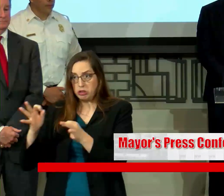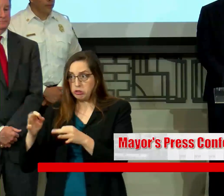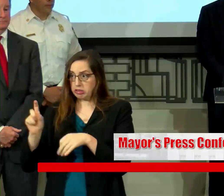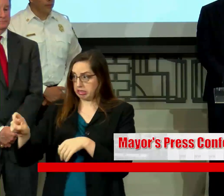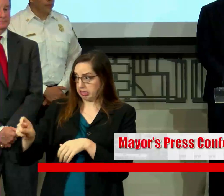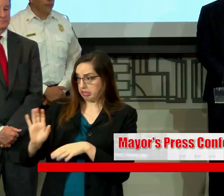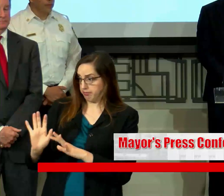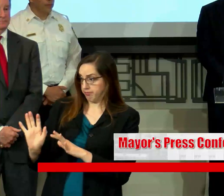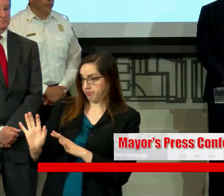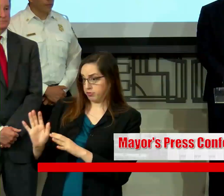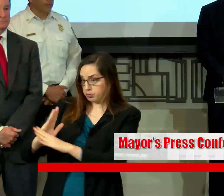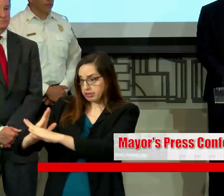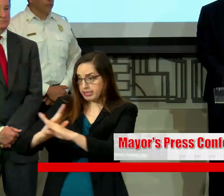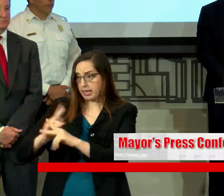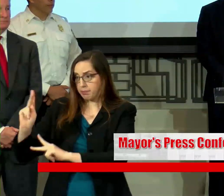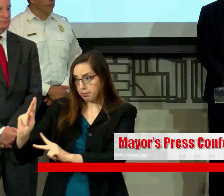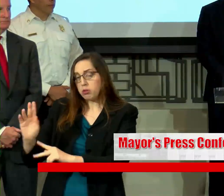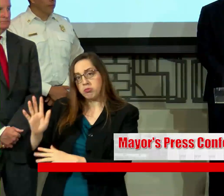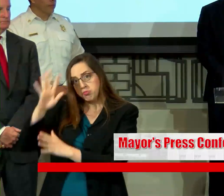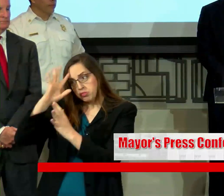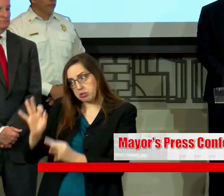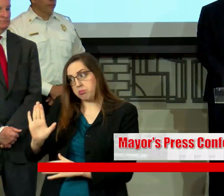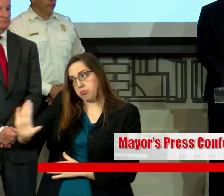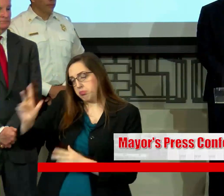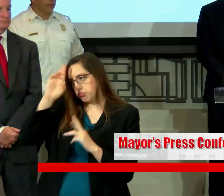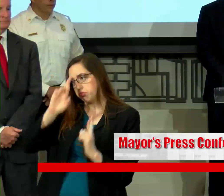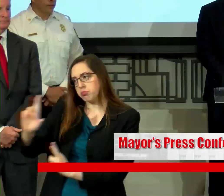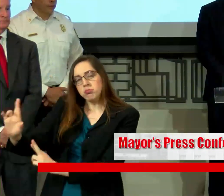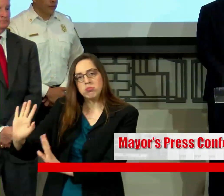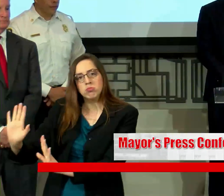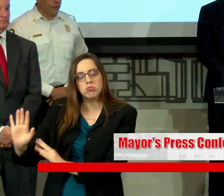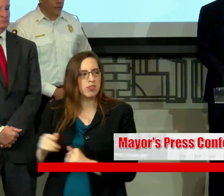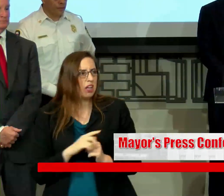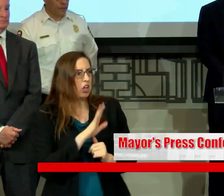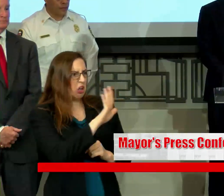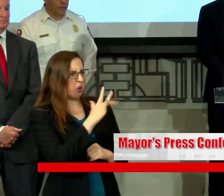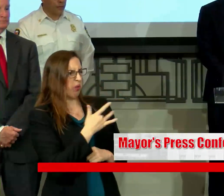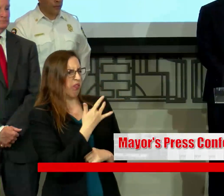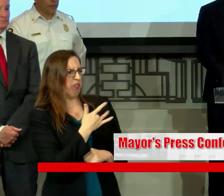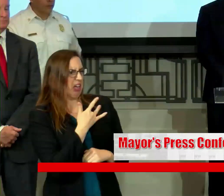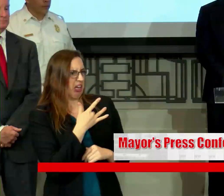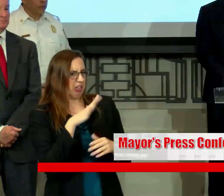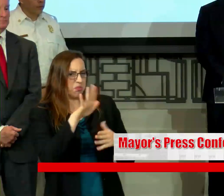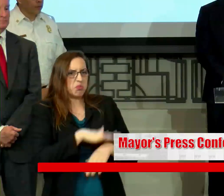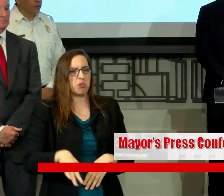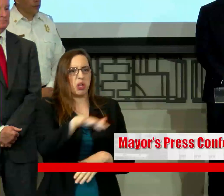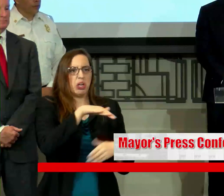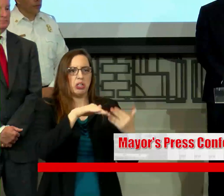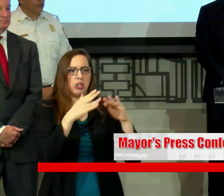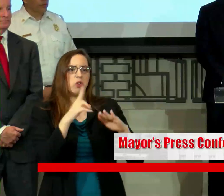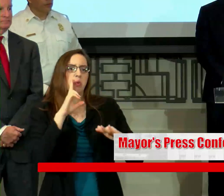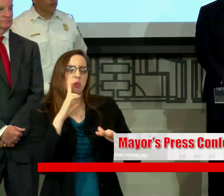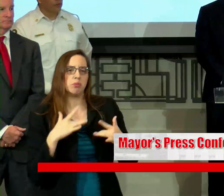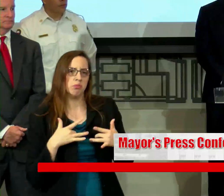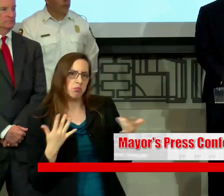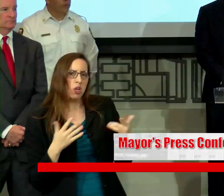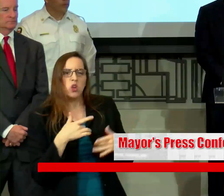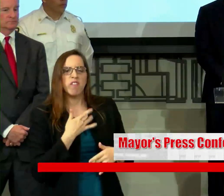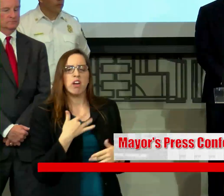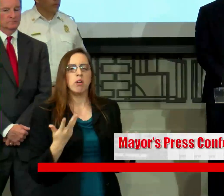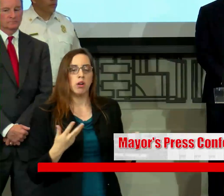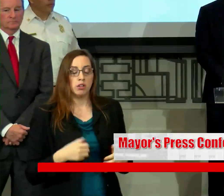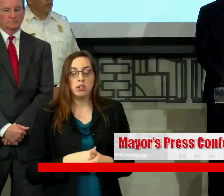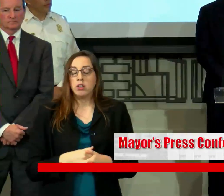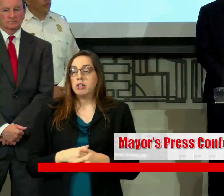needed in order to protect the people in the jail. How do you feel about it overall in the city of Houston? I think we're all having to make very tough and